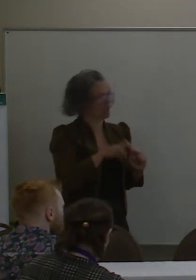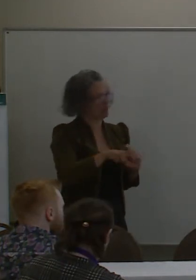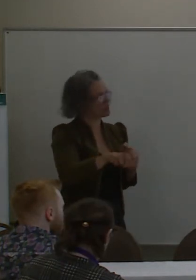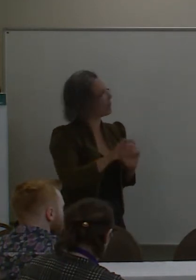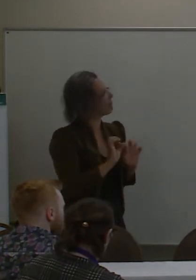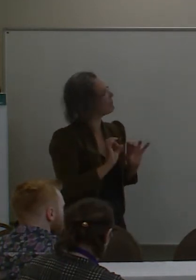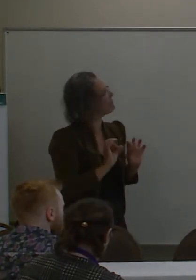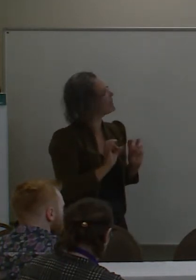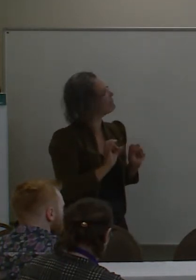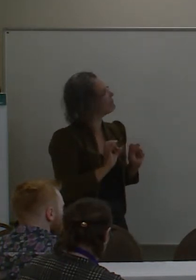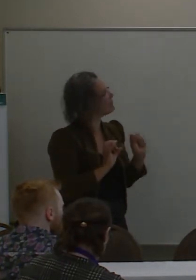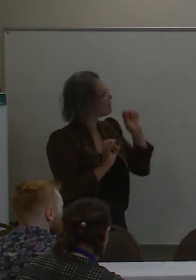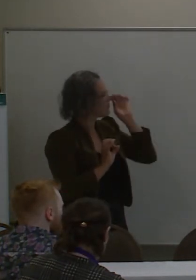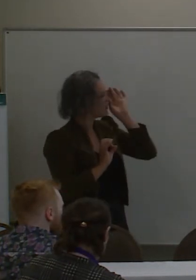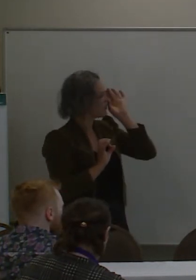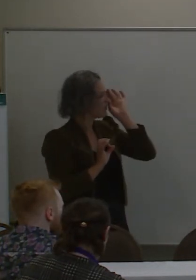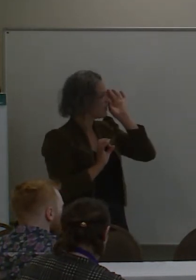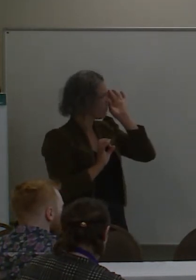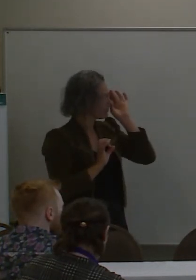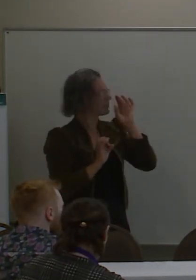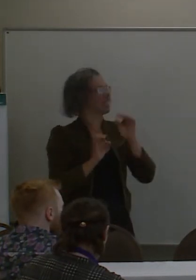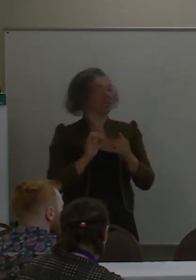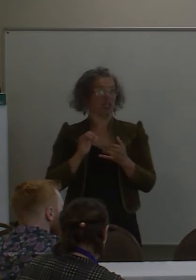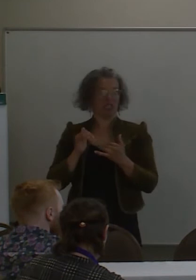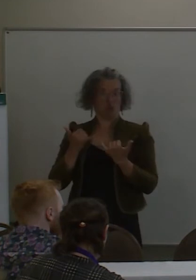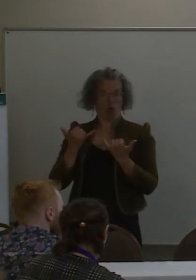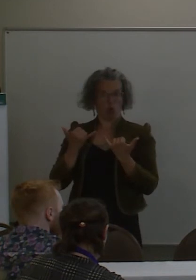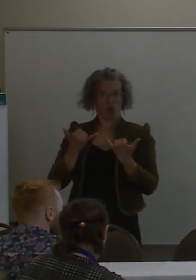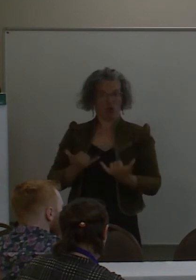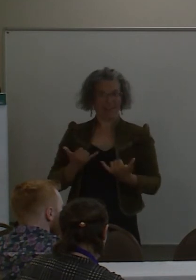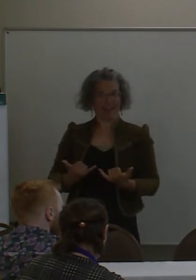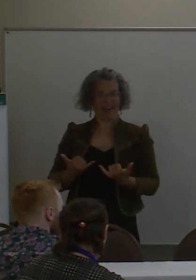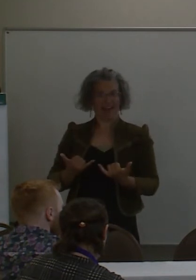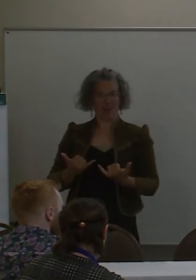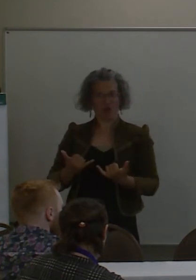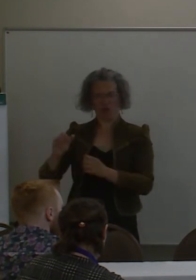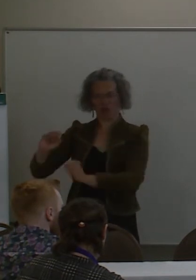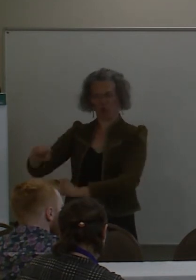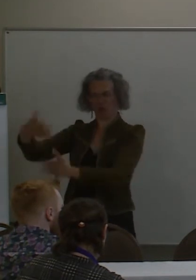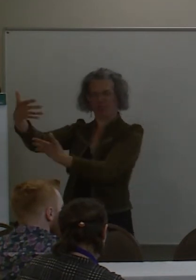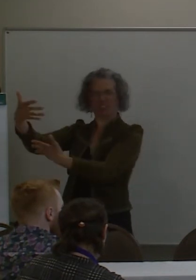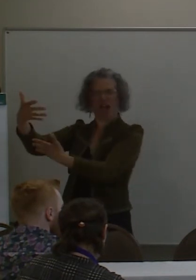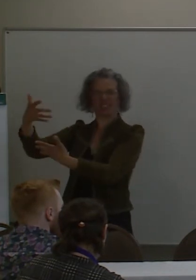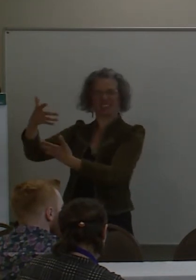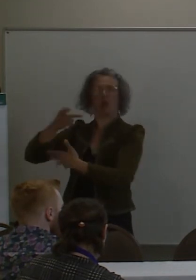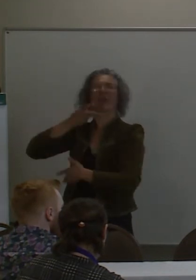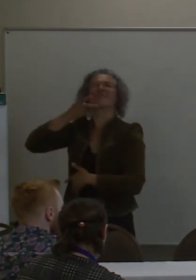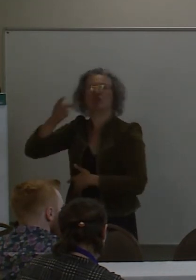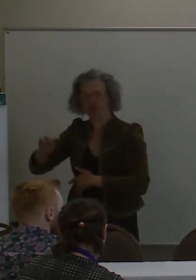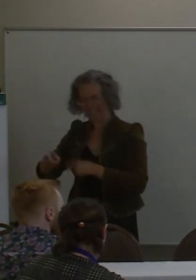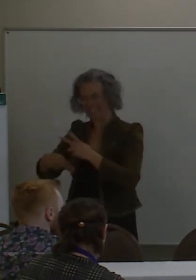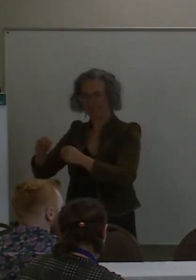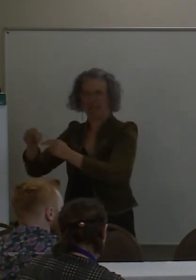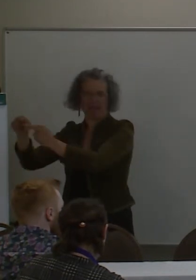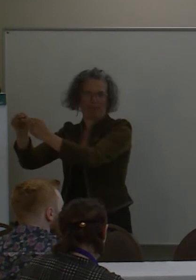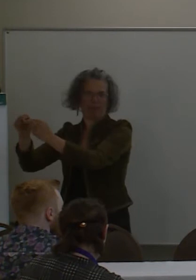anyway, so the situation right now we're in is we're redeveloping our site. We were given a room to be able to get